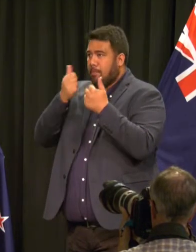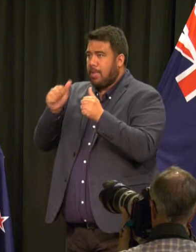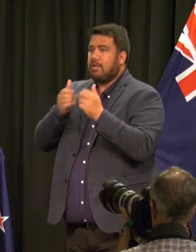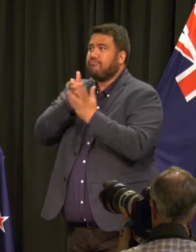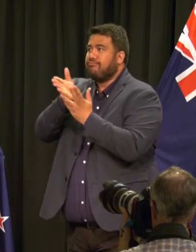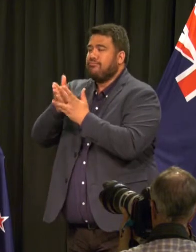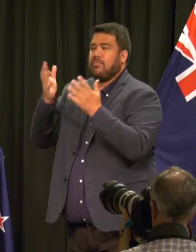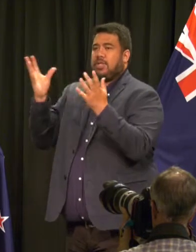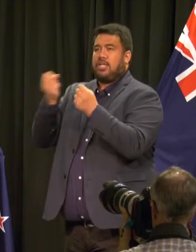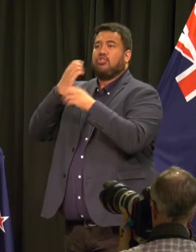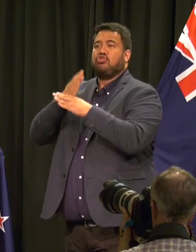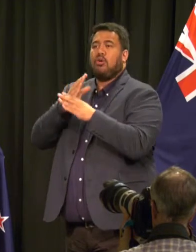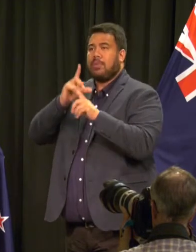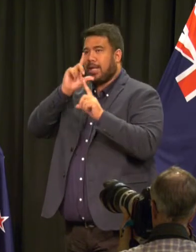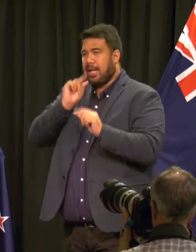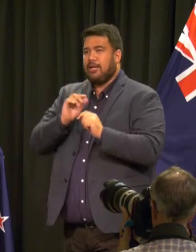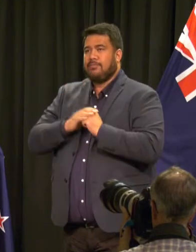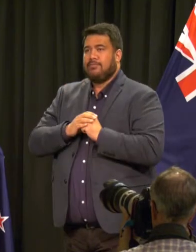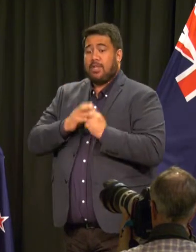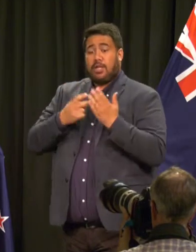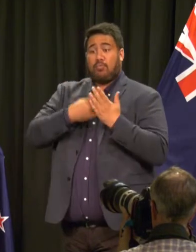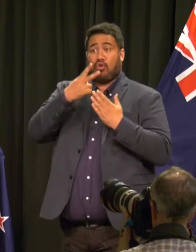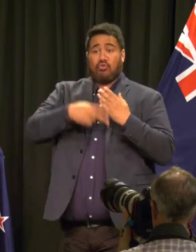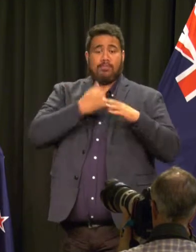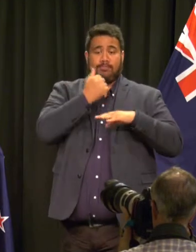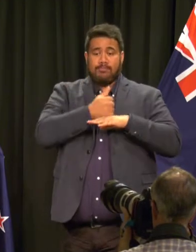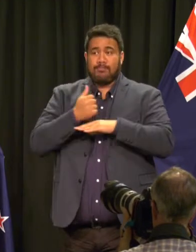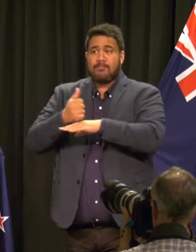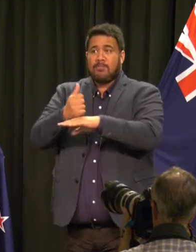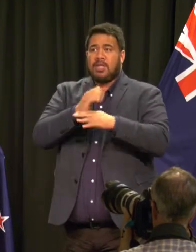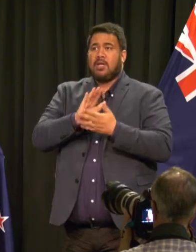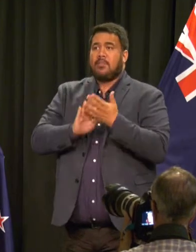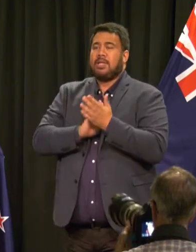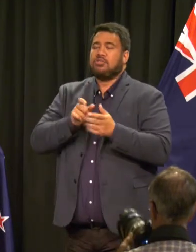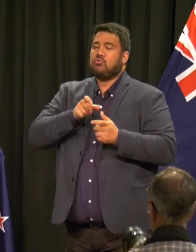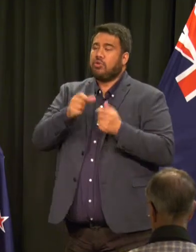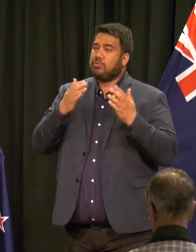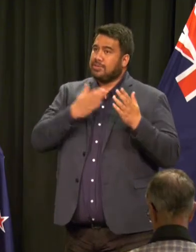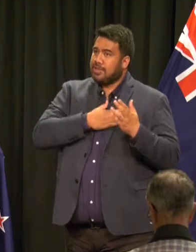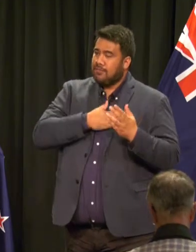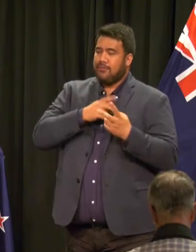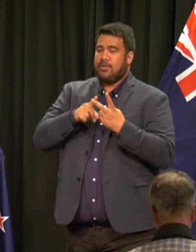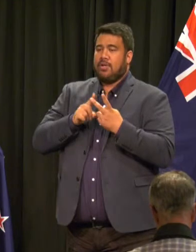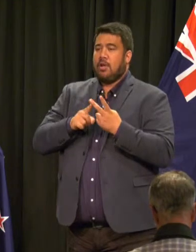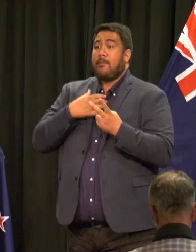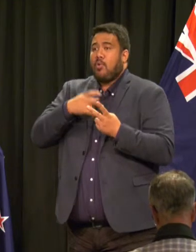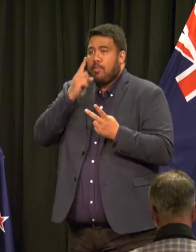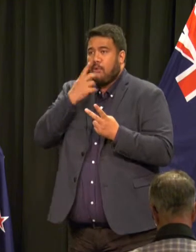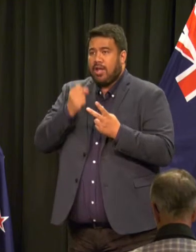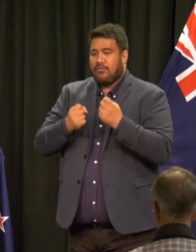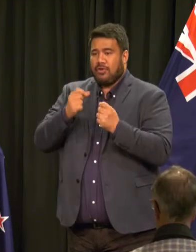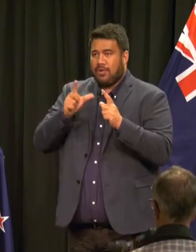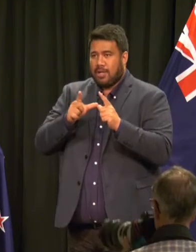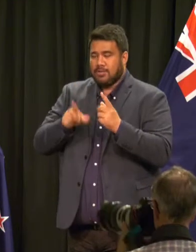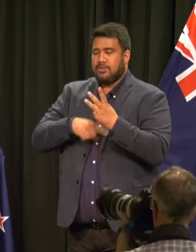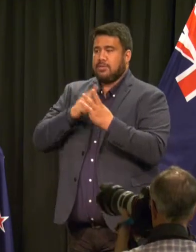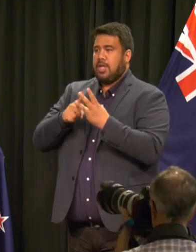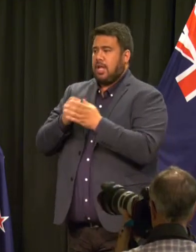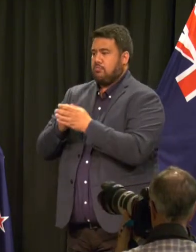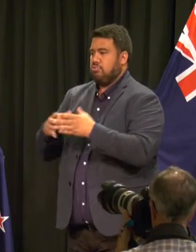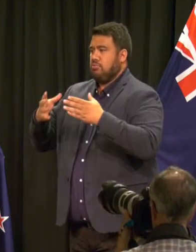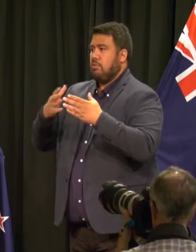With programs like this, regions will have safer roads with fewer unlicensed drivers, a supply of work-ready